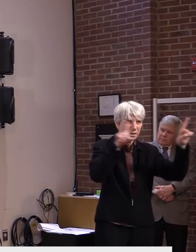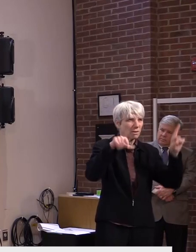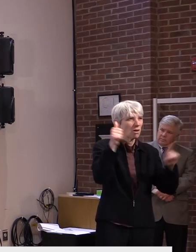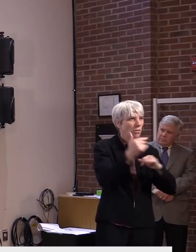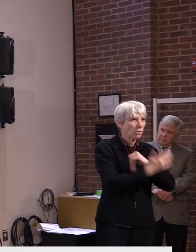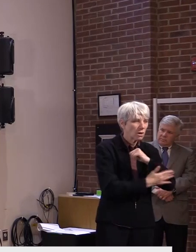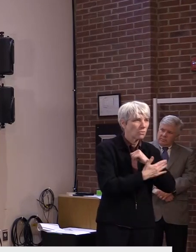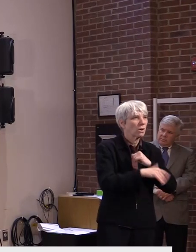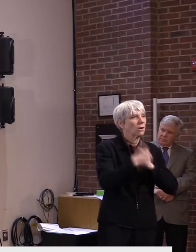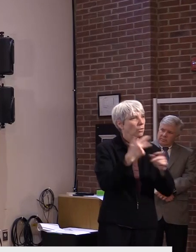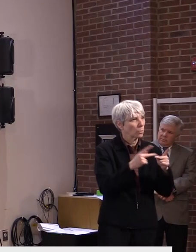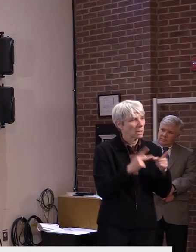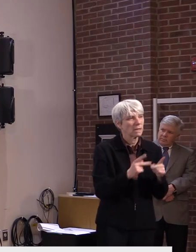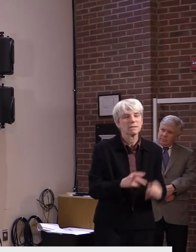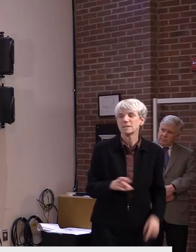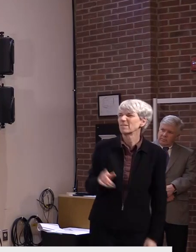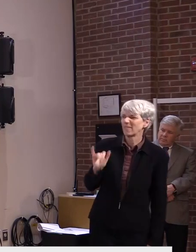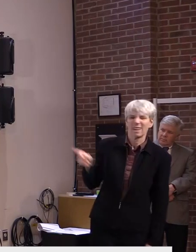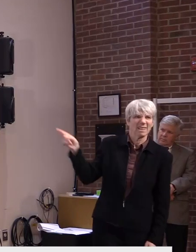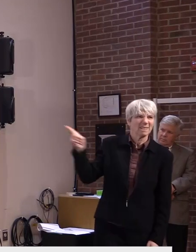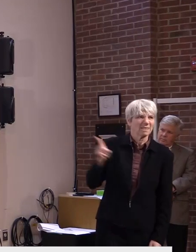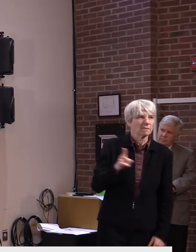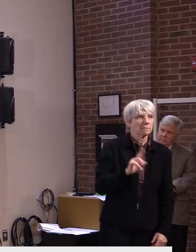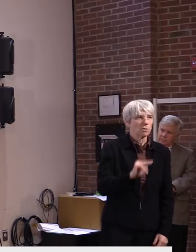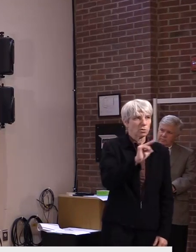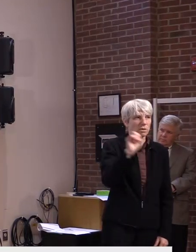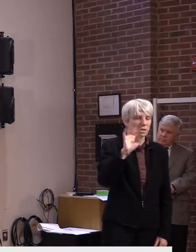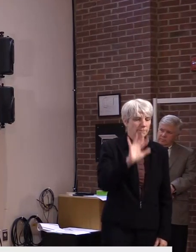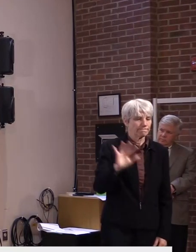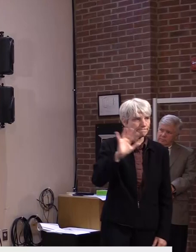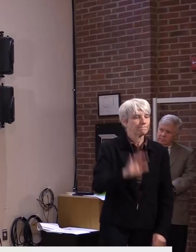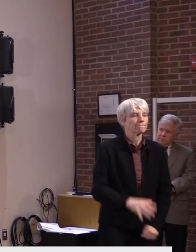down. And that's kind of what these curves are illustrating.